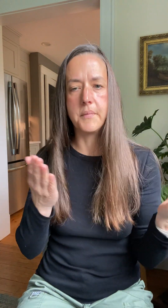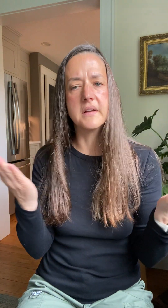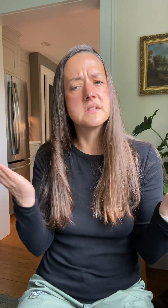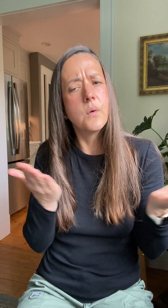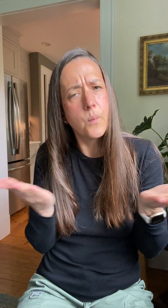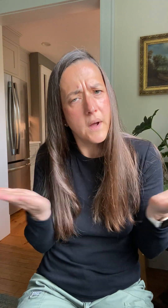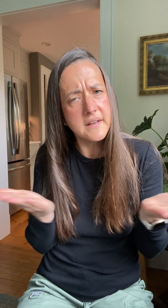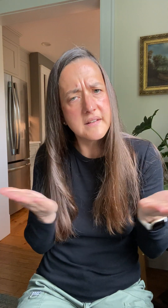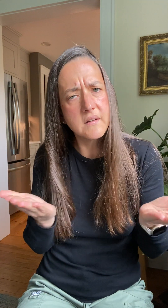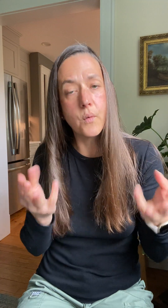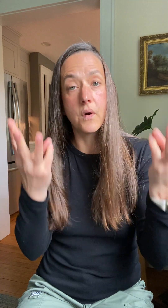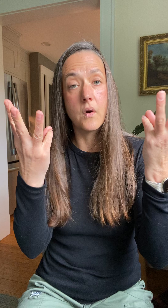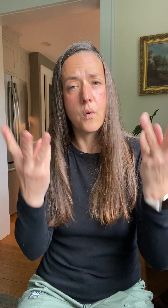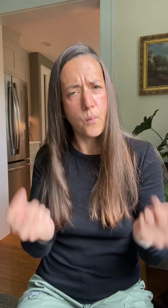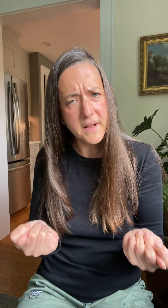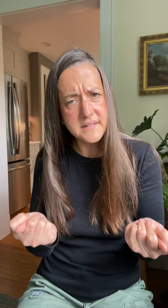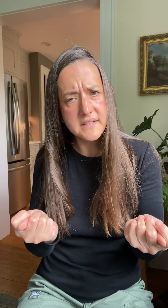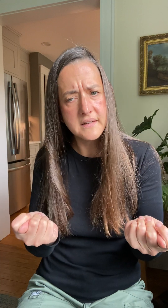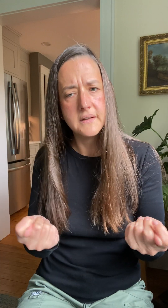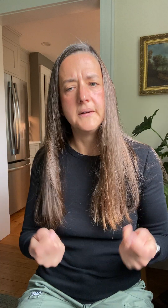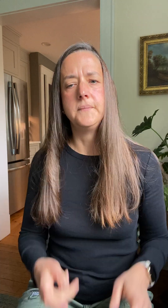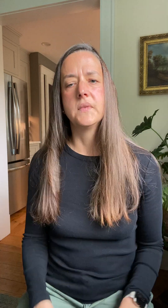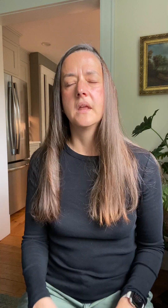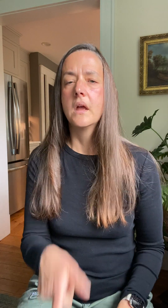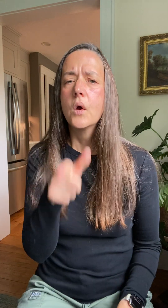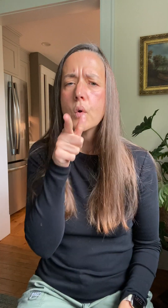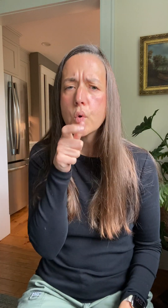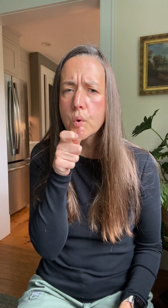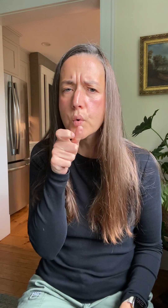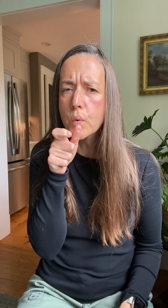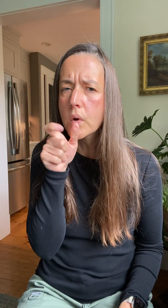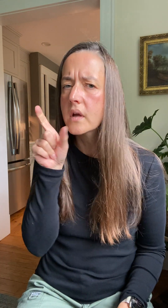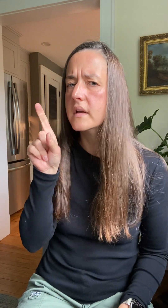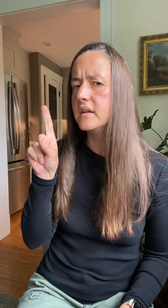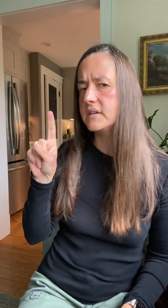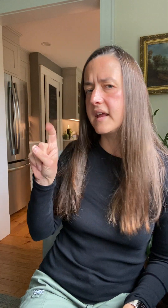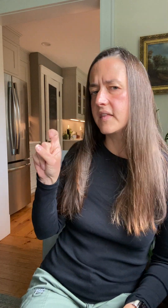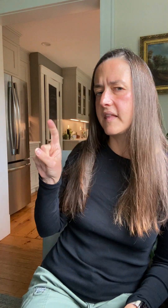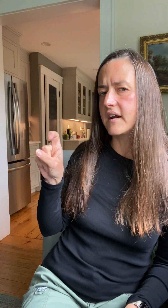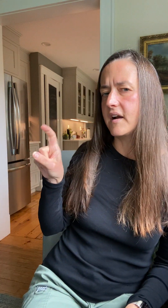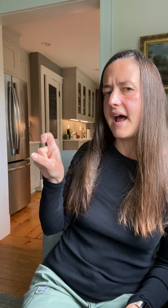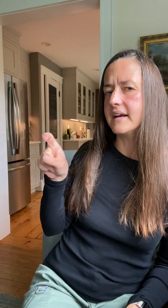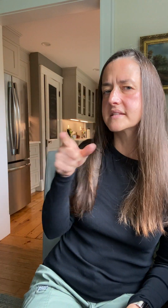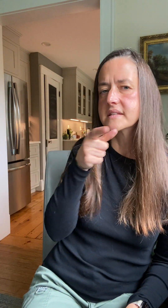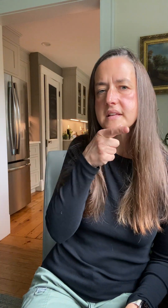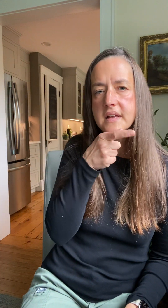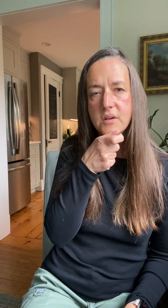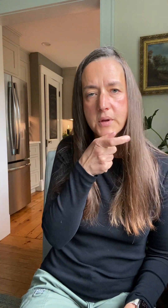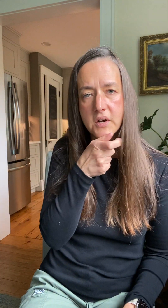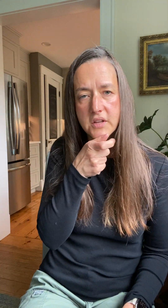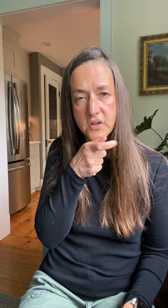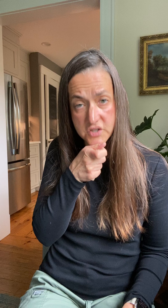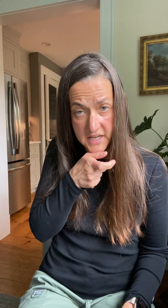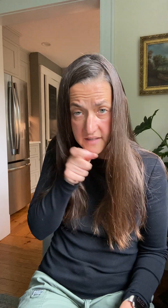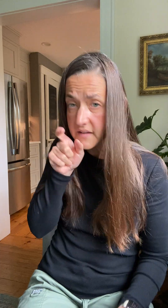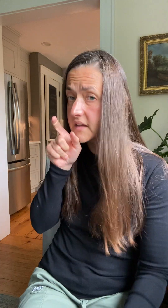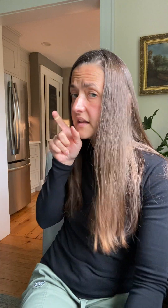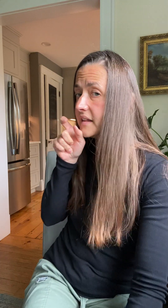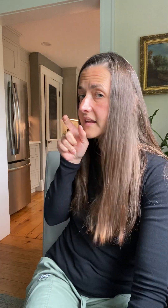eyebrows. What or what? Who. You take the letter X and you put it on your chin like